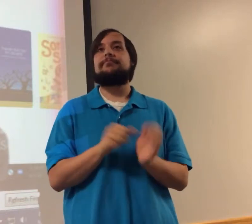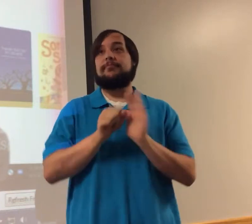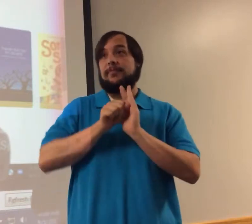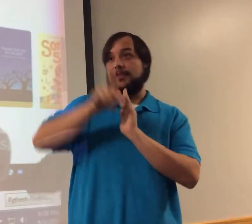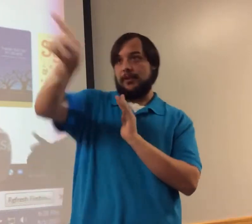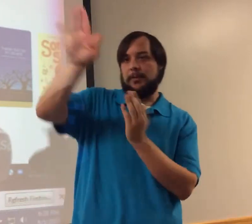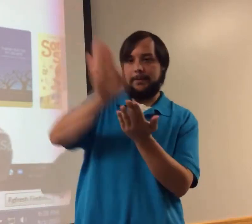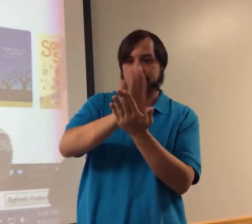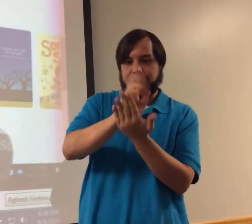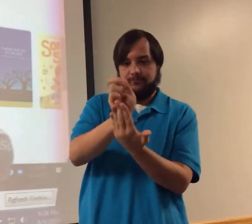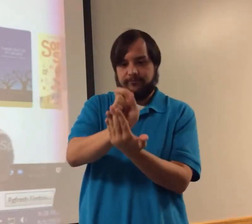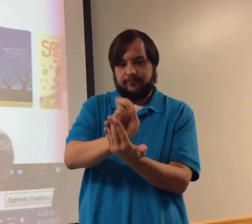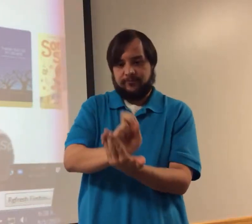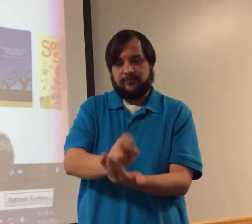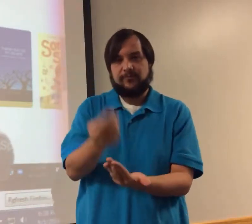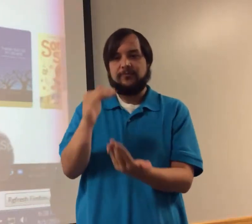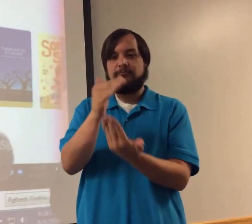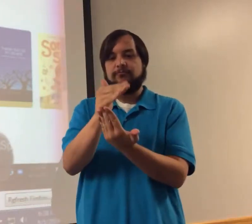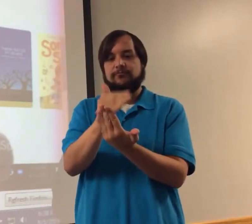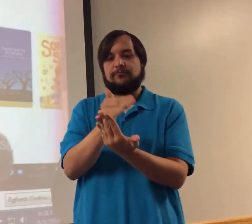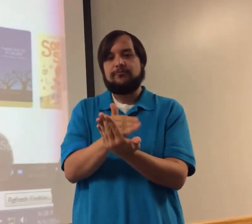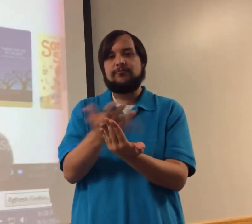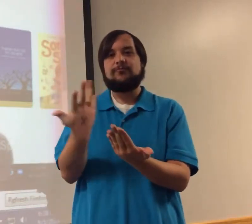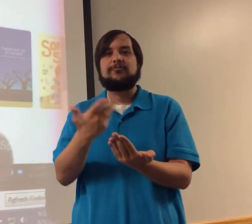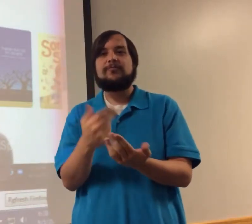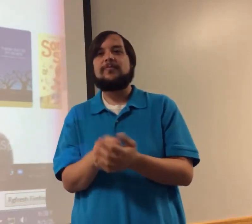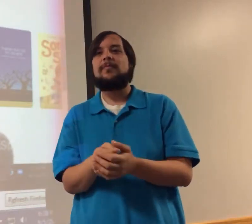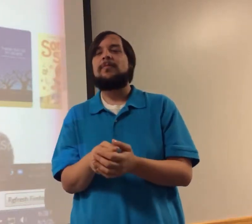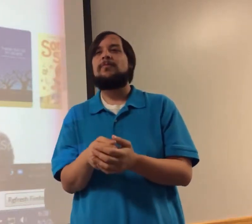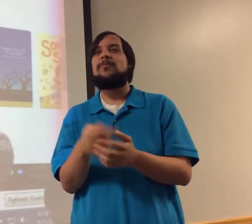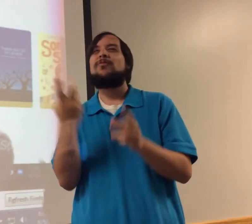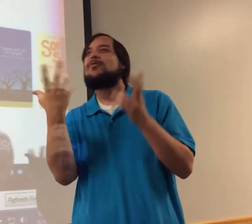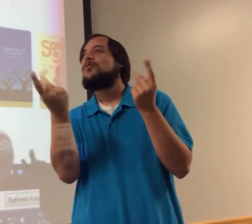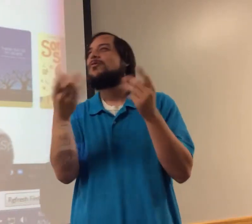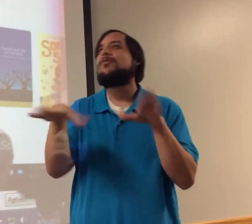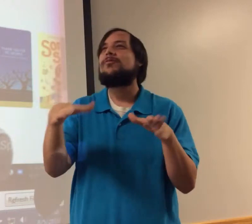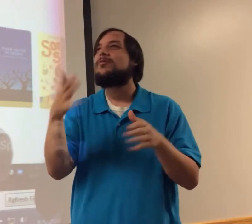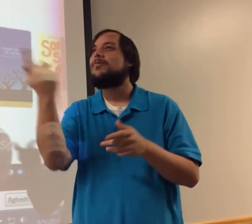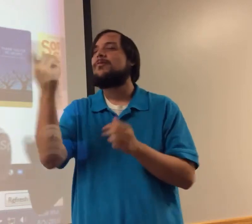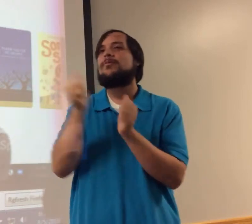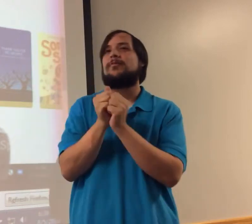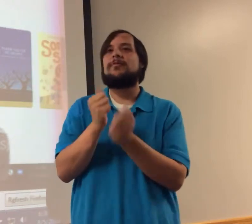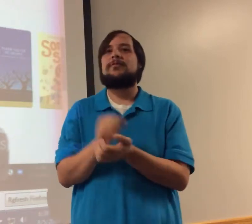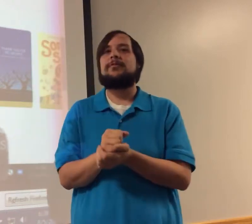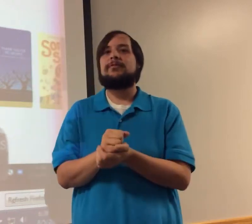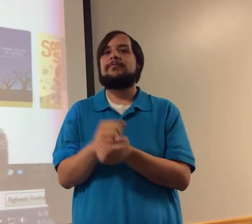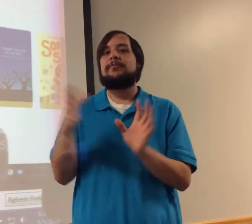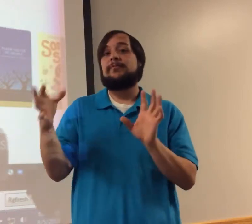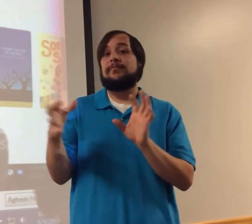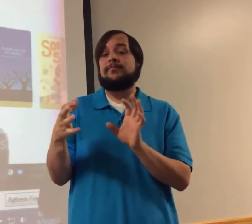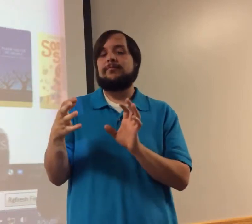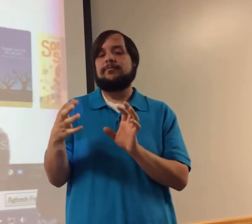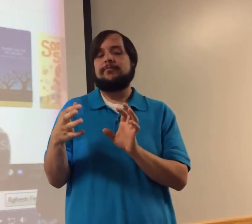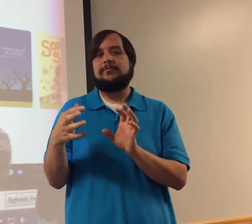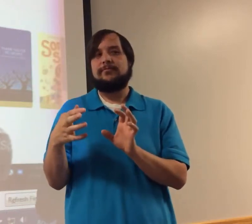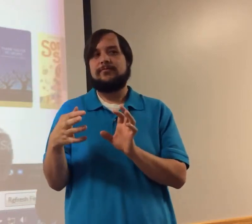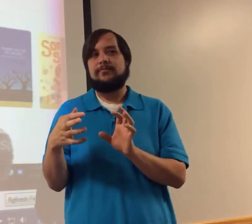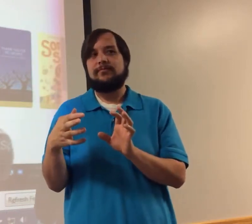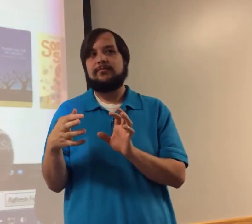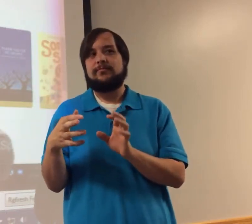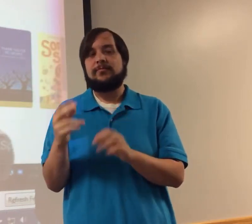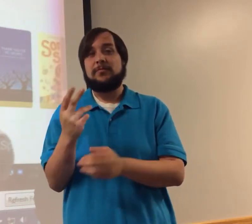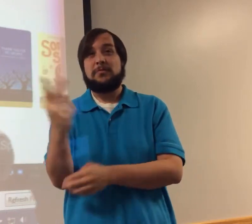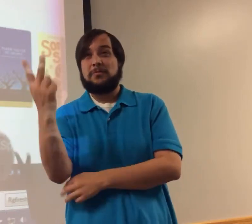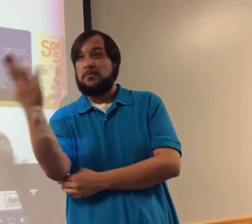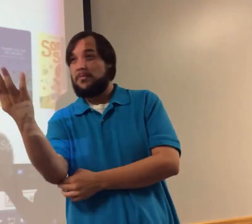for the parents, they let us know what day and time is best for them. And then we match them with the teacher. So if it's Tuesday morning at 9